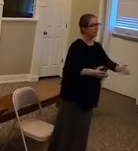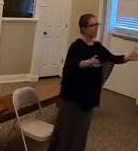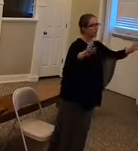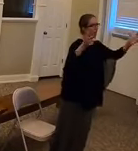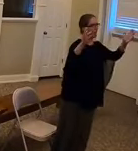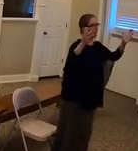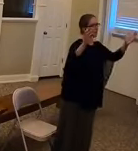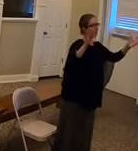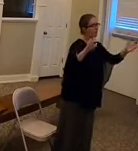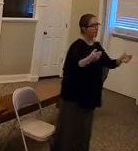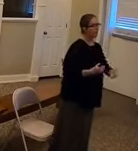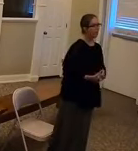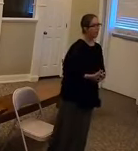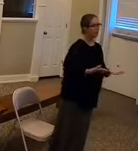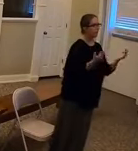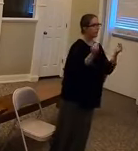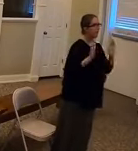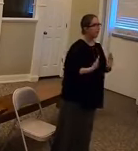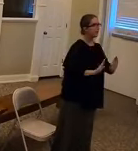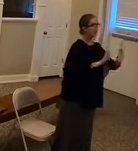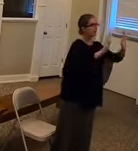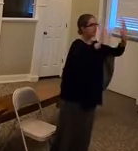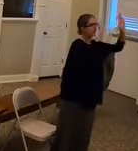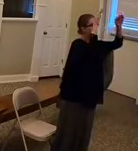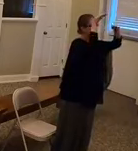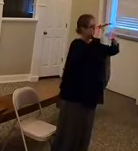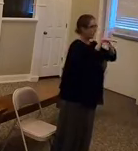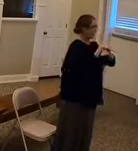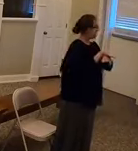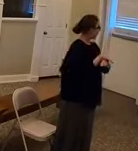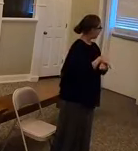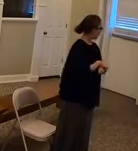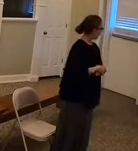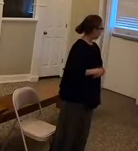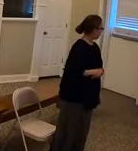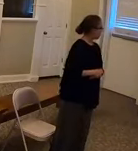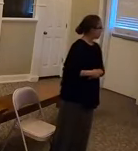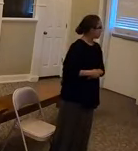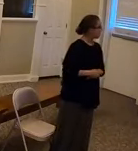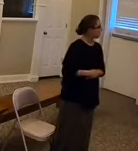Hallelujah, Jesus. Come on, let's lift him up tonight. Hallelujah.